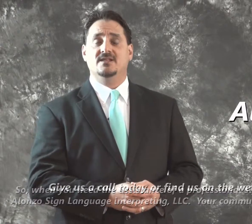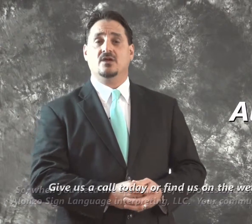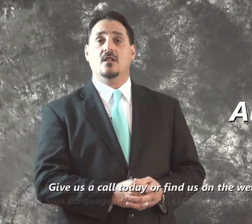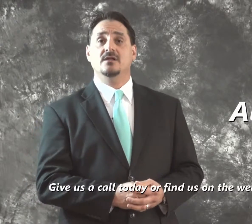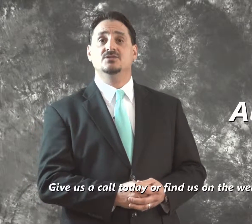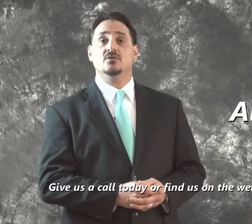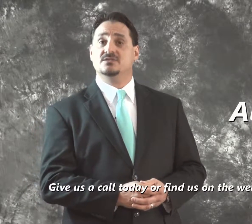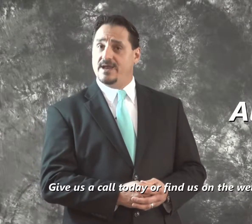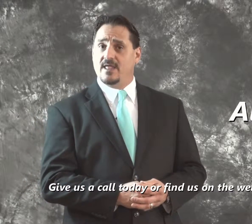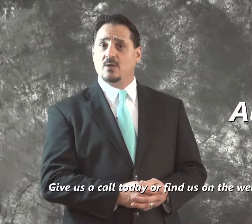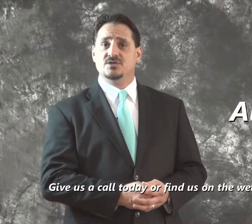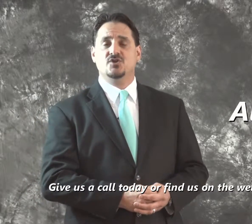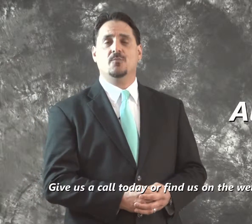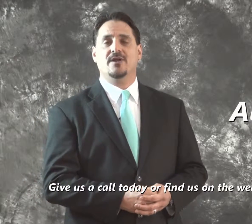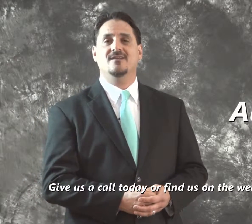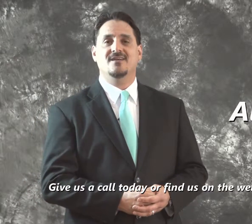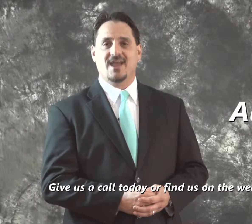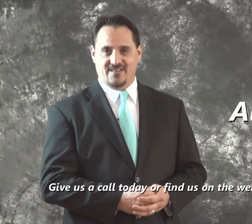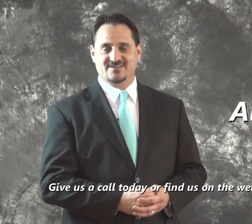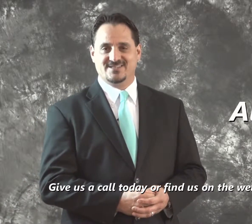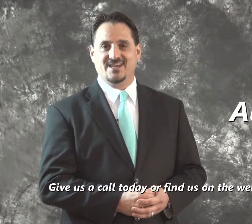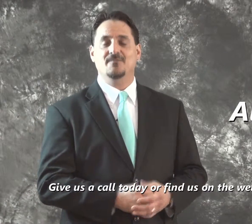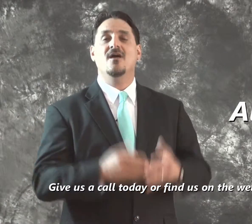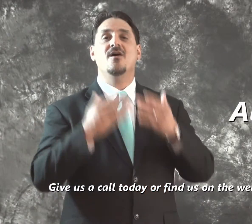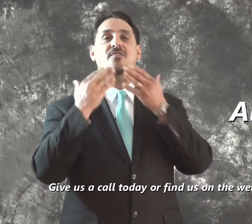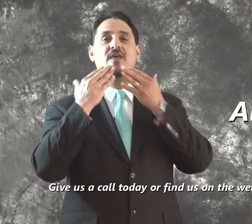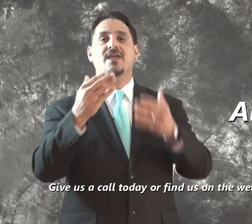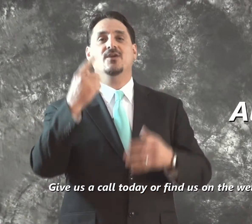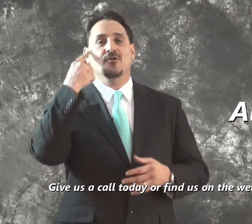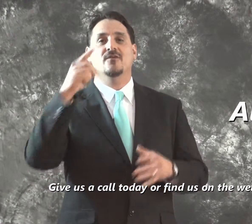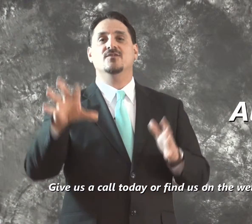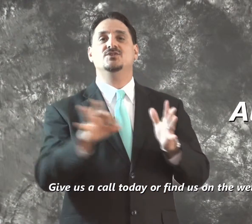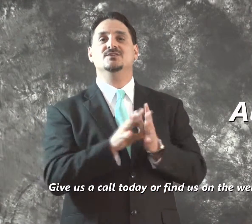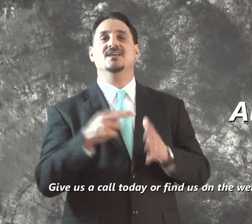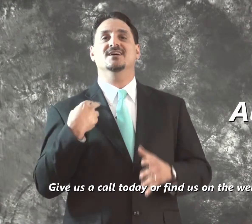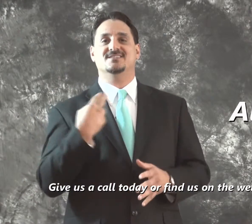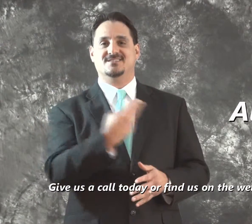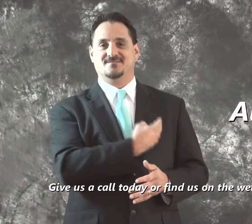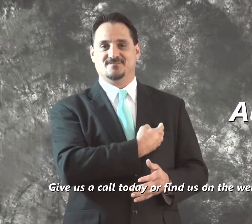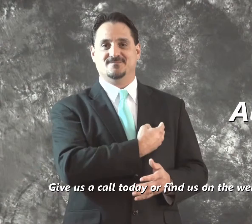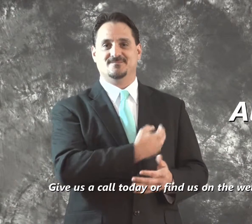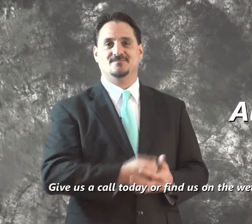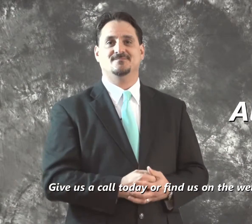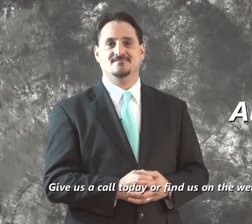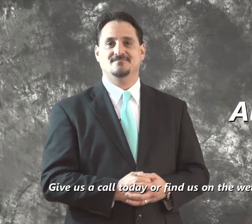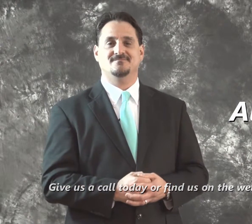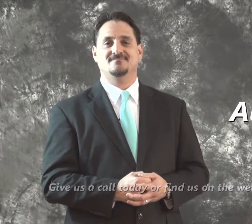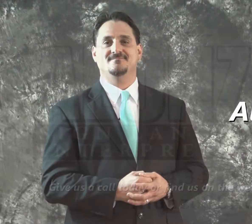that's Alonzo sign language interpreting LLC thank you for choosing us